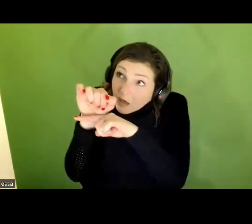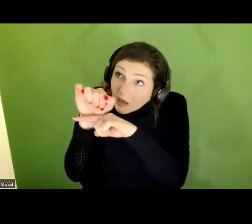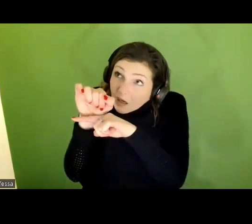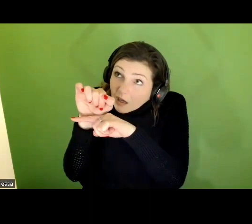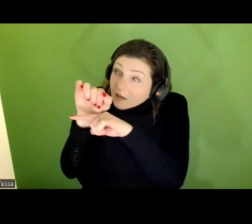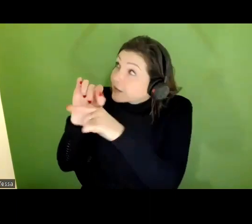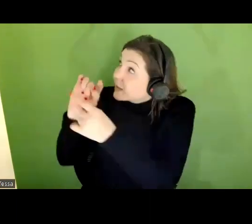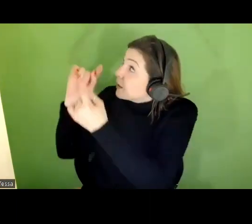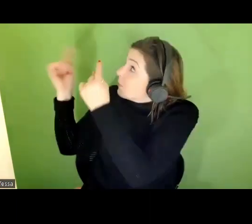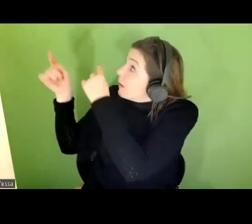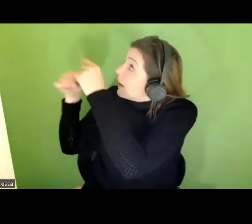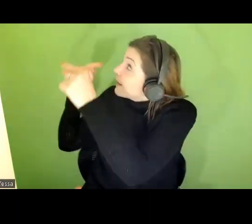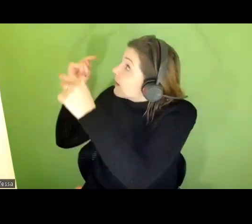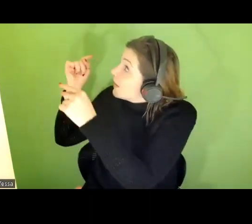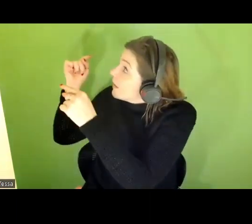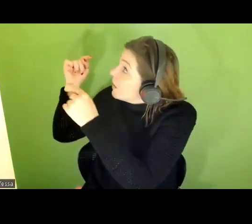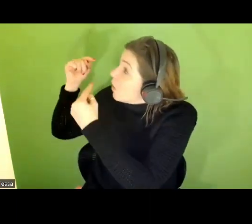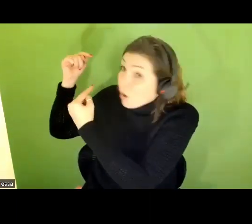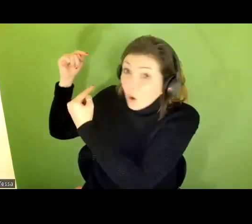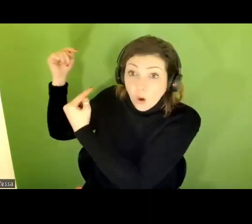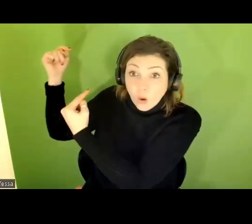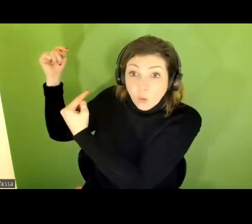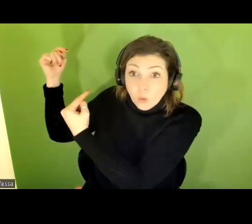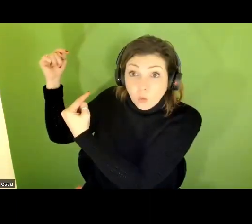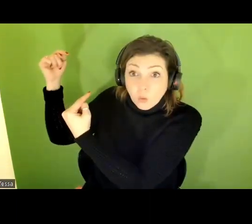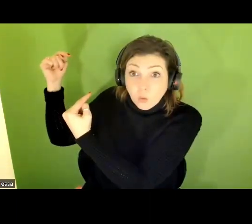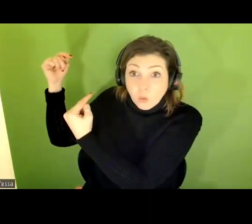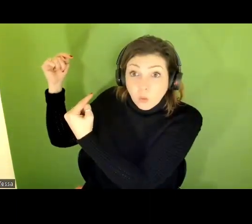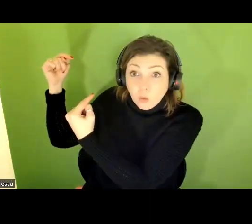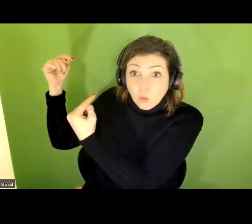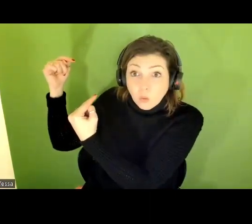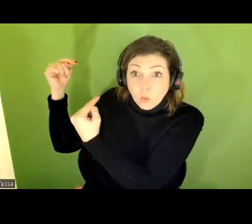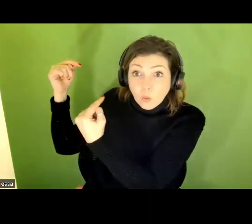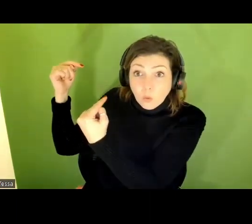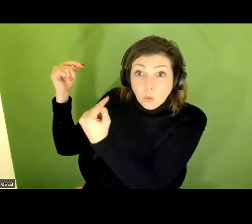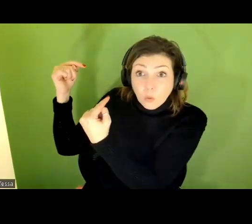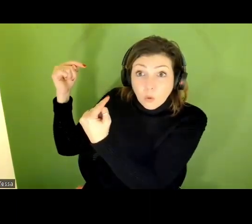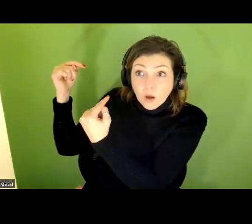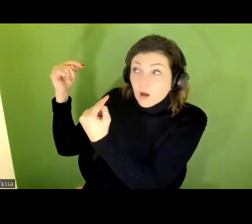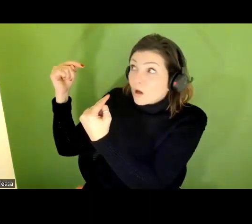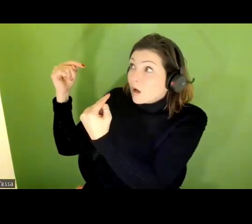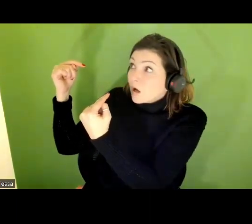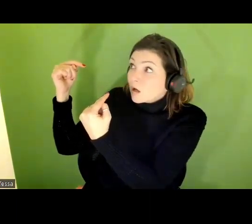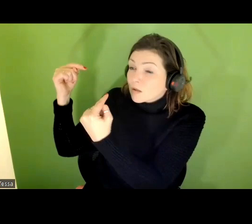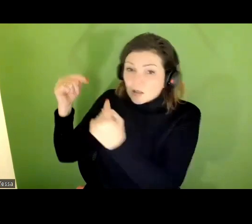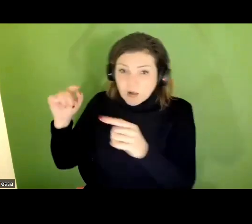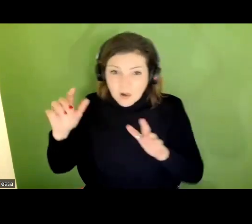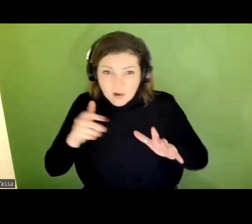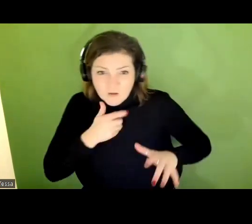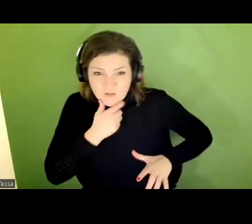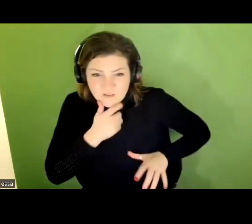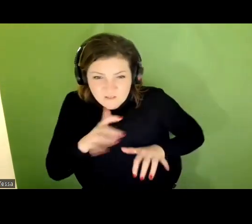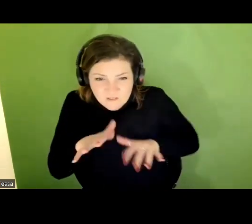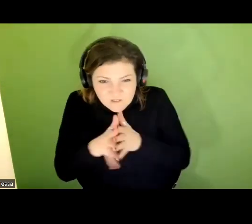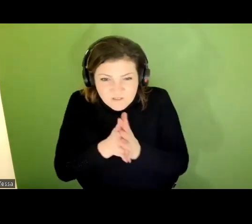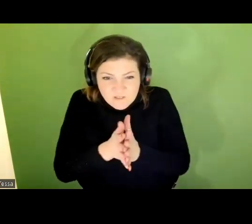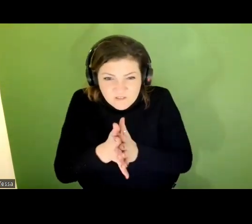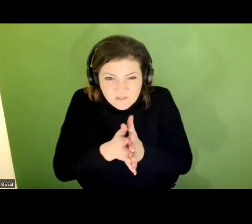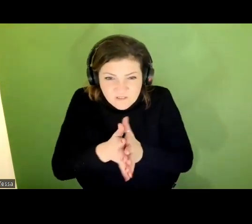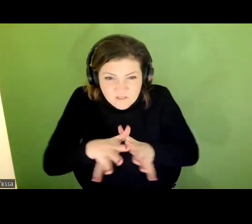into position. They beeped furiously, hovering in front of Ajay and his friends, adjusting their dive. This time they wouldn't